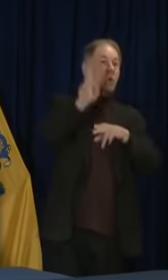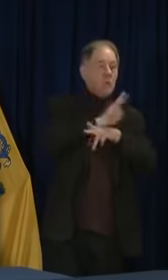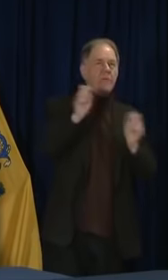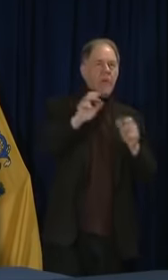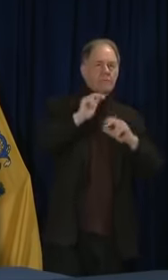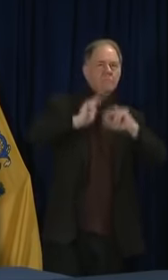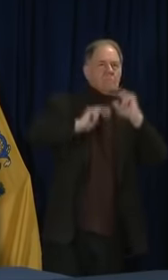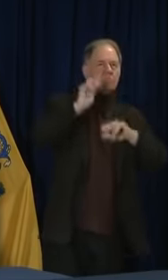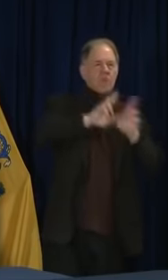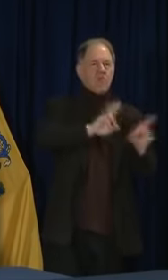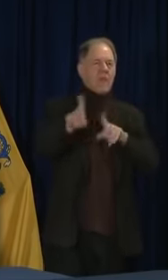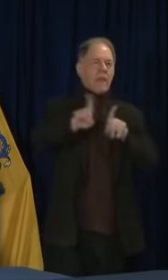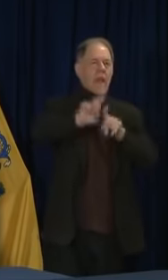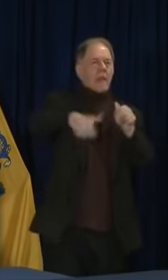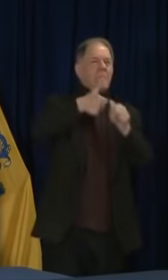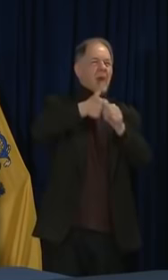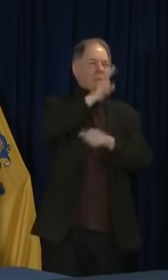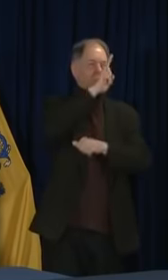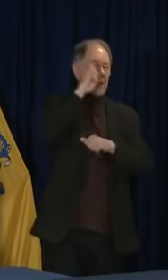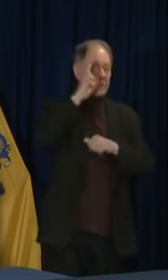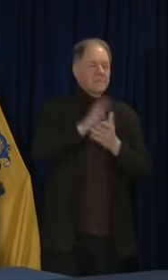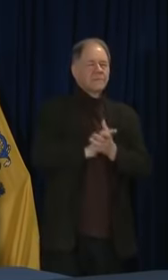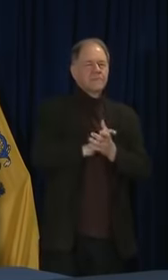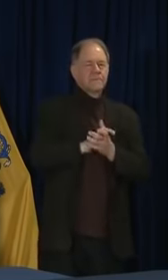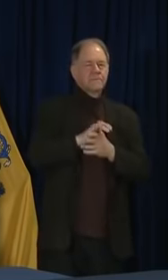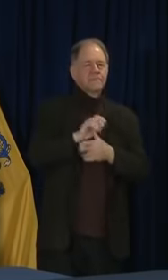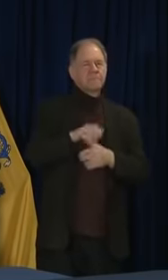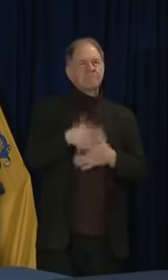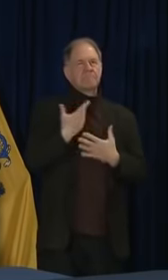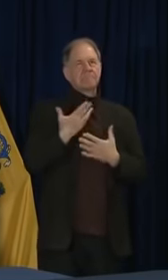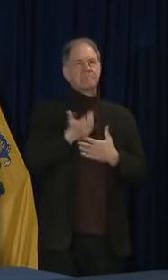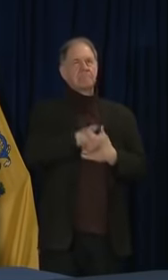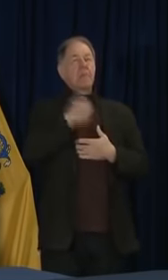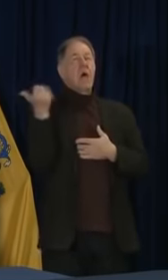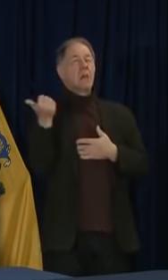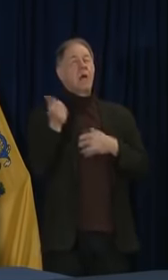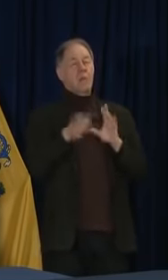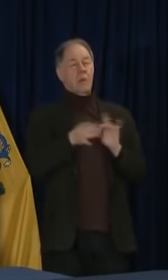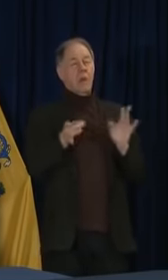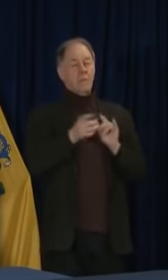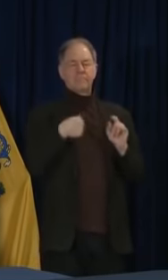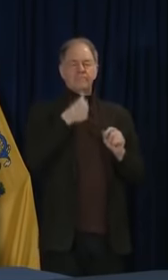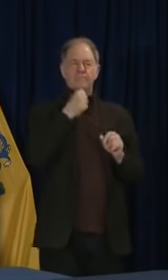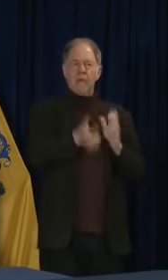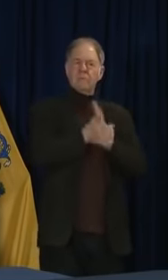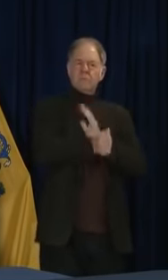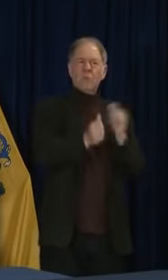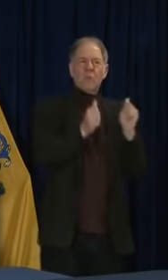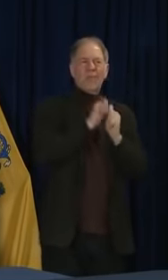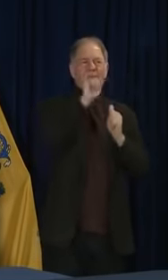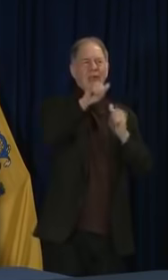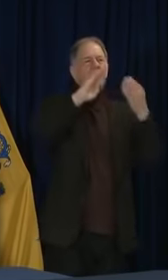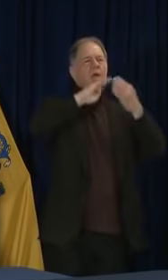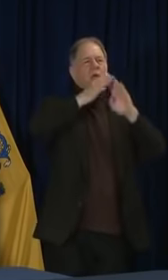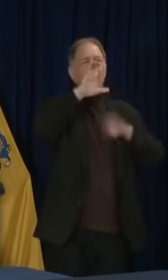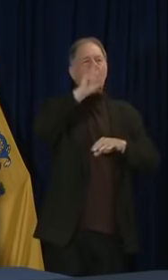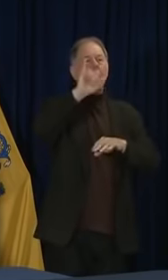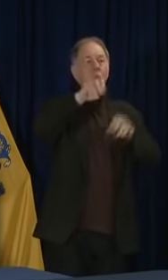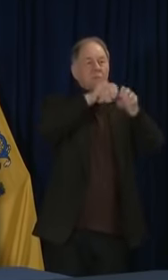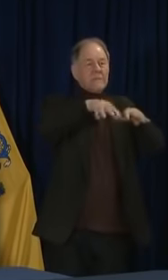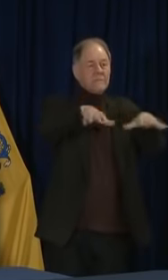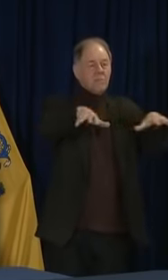On the second, I would just make a general comment on community spread because I'm not qualified to answer it. But the steps